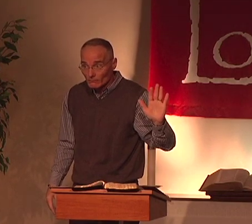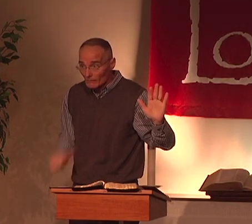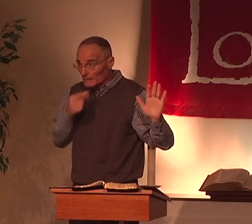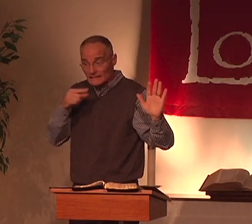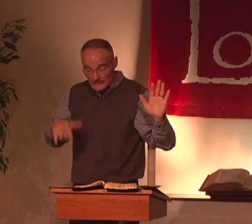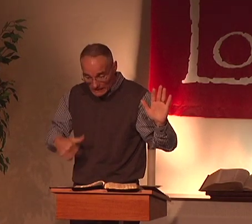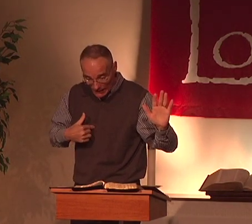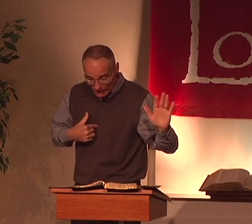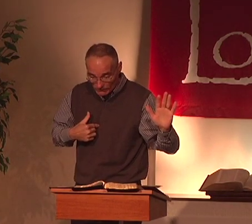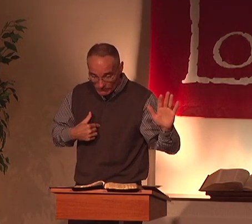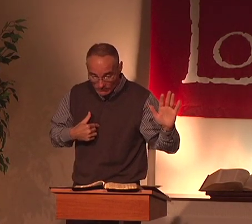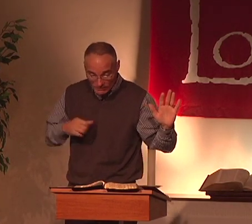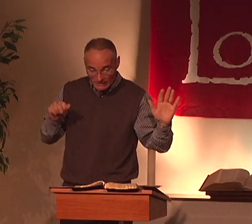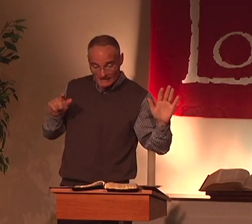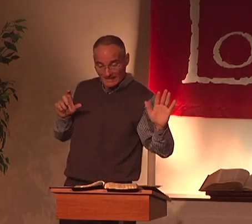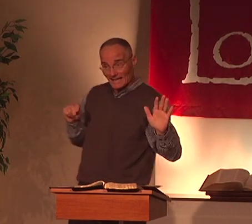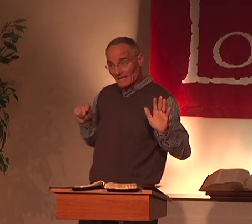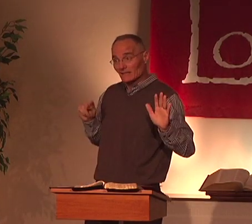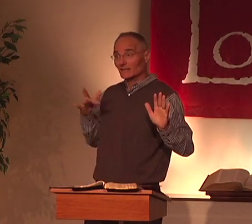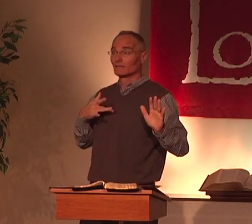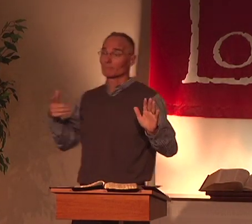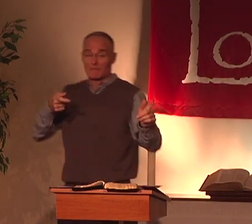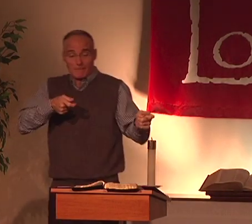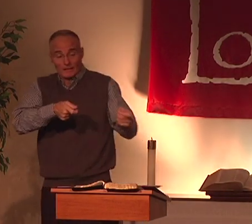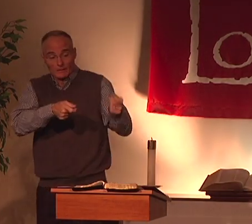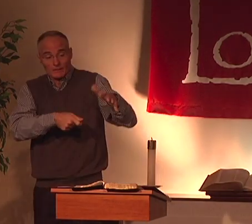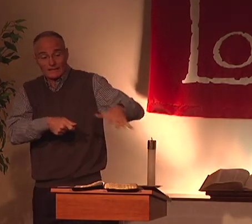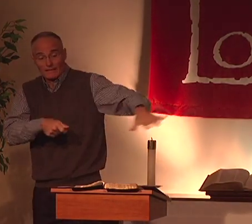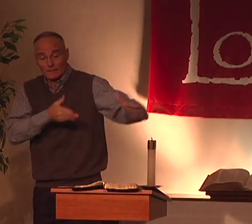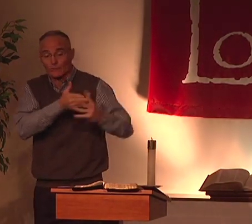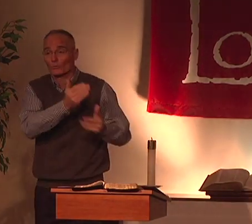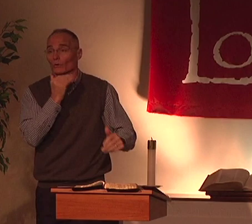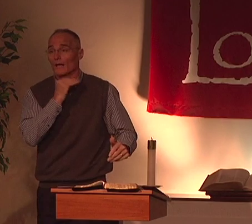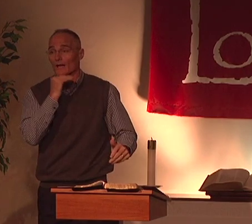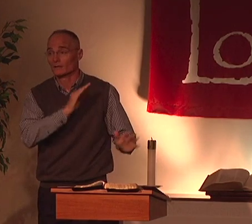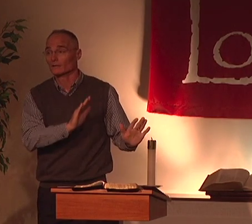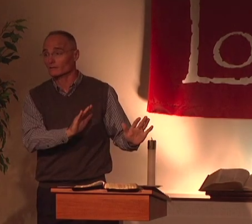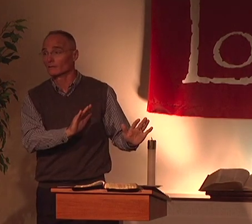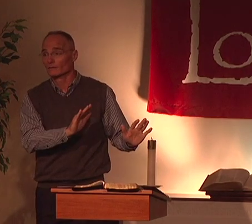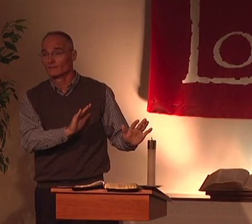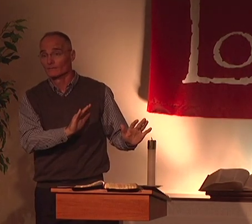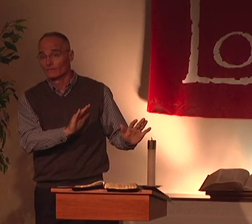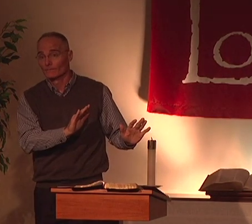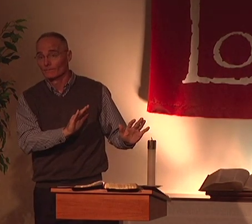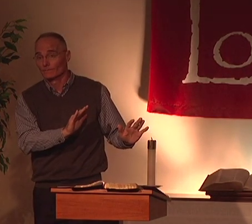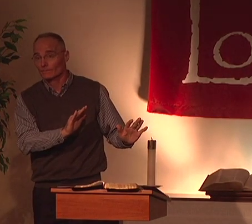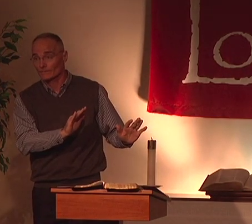It is not And I am not saying that Satan Manipulates those With people with lies